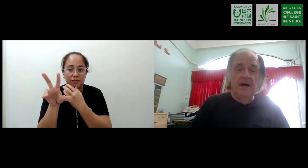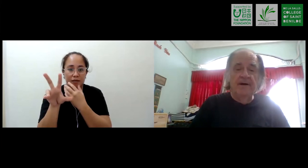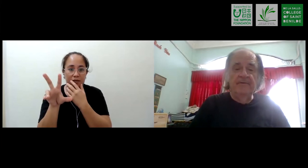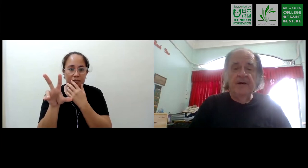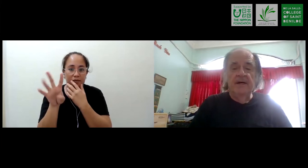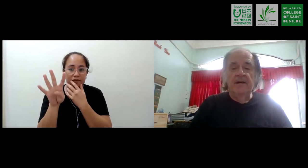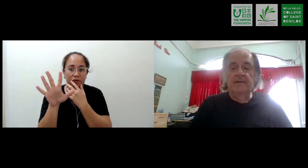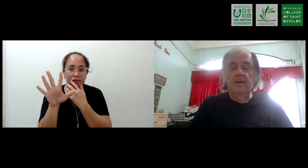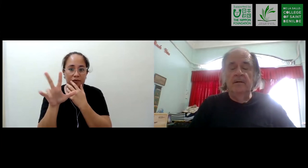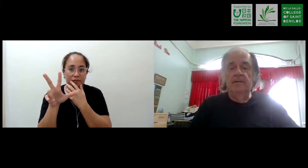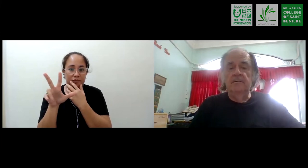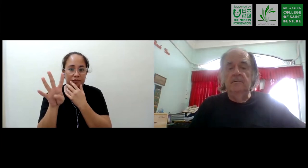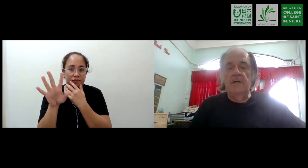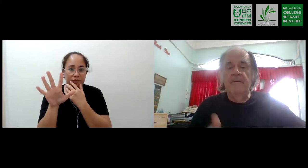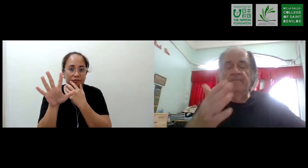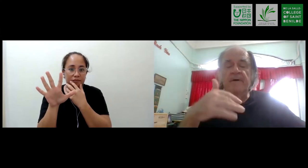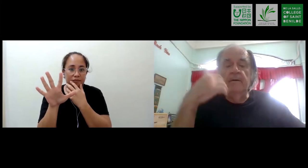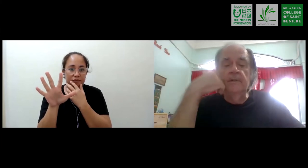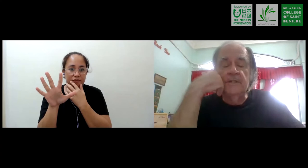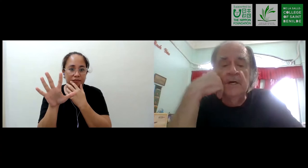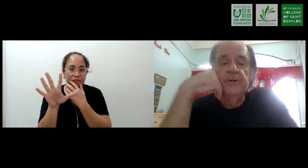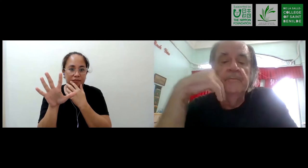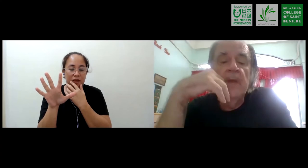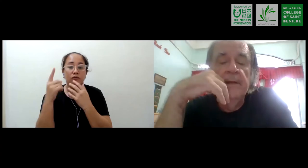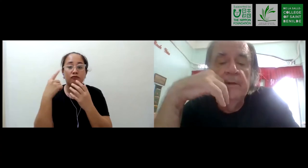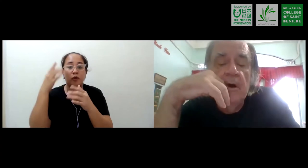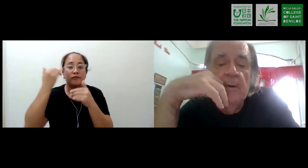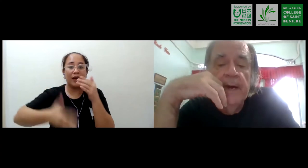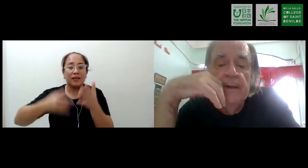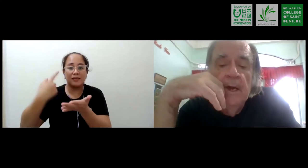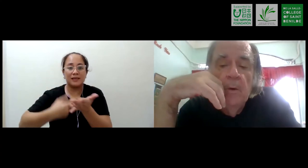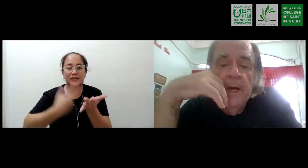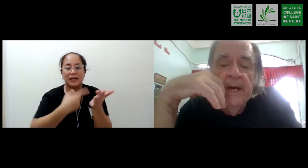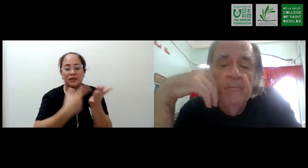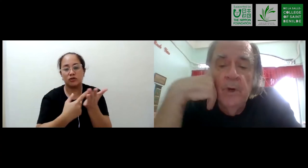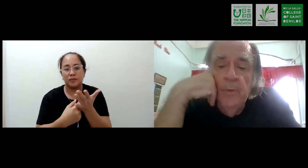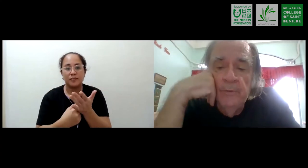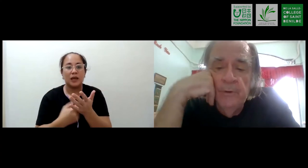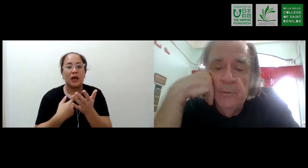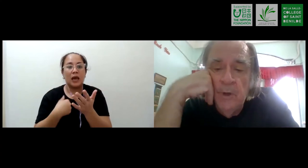3:45 to have a final discussion and to talk about what kind of work we'll do tomorrow.